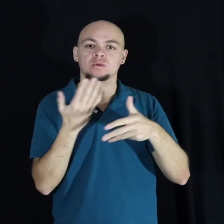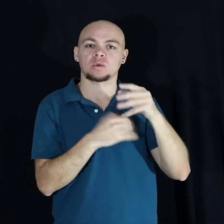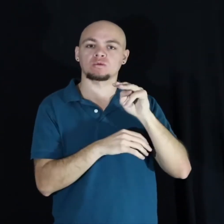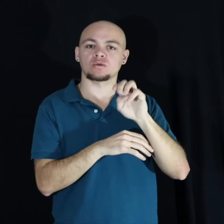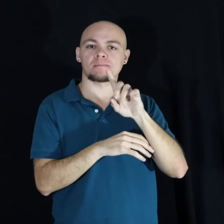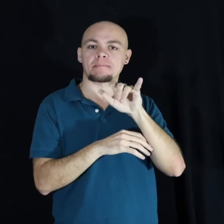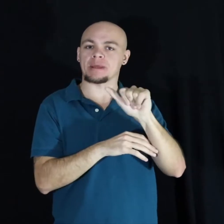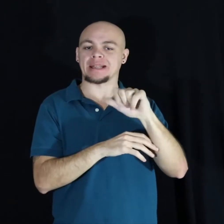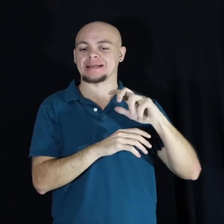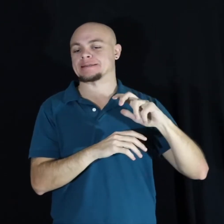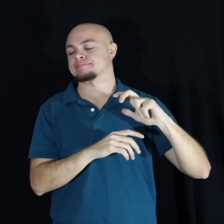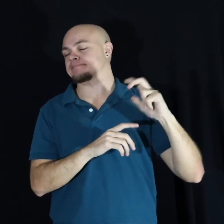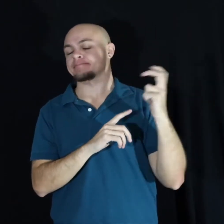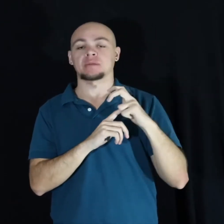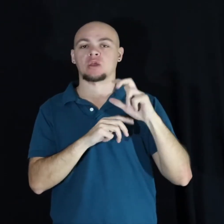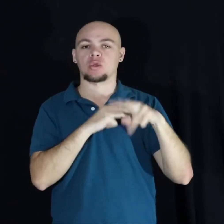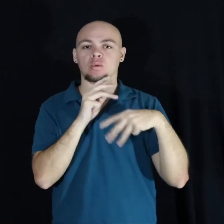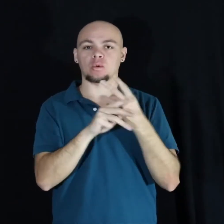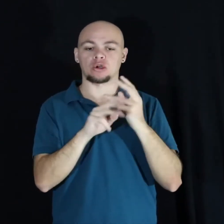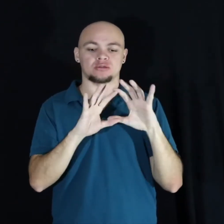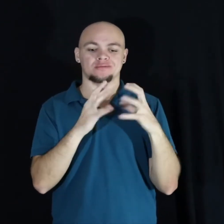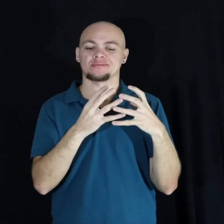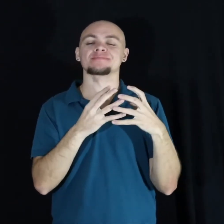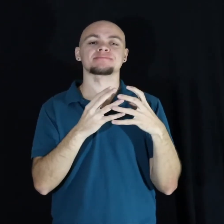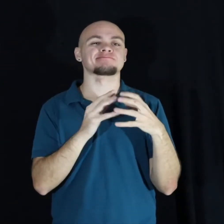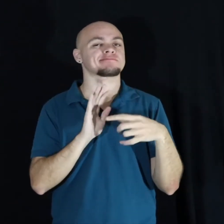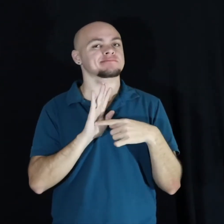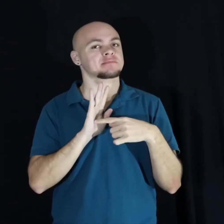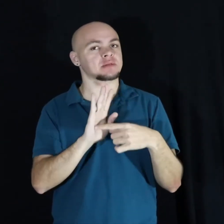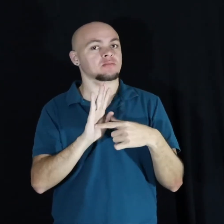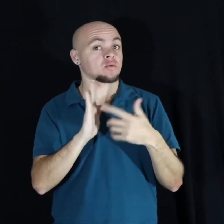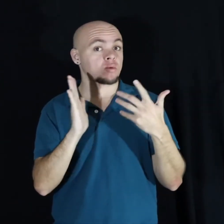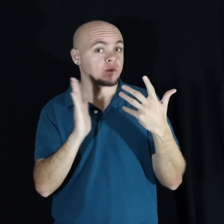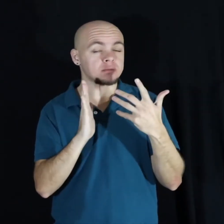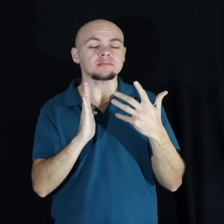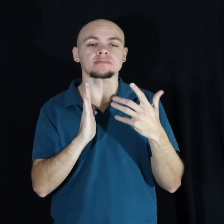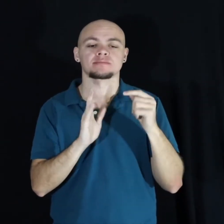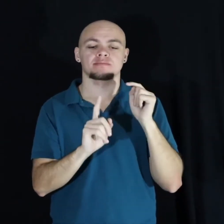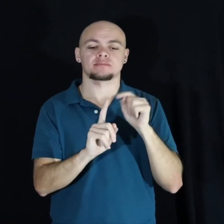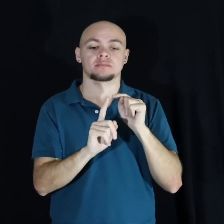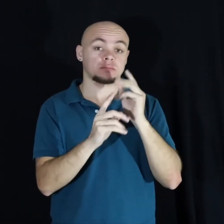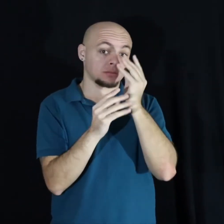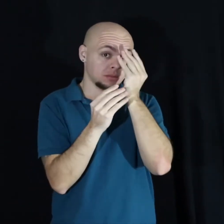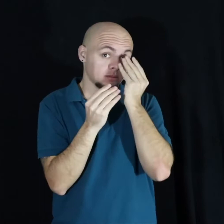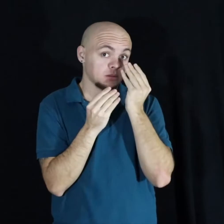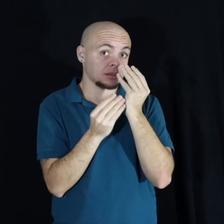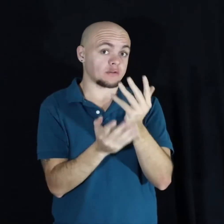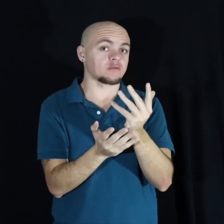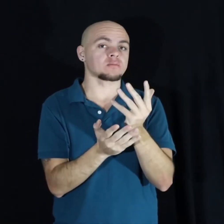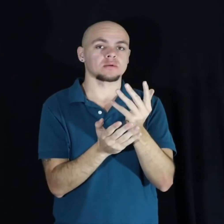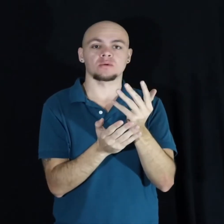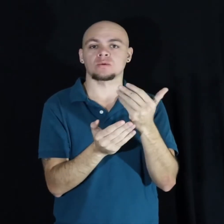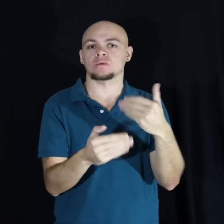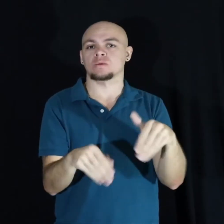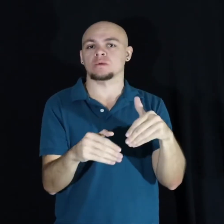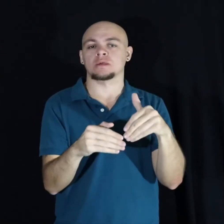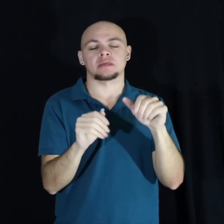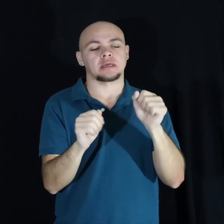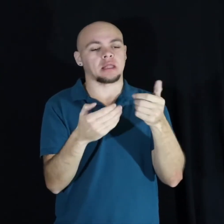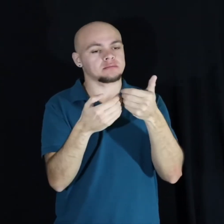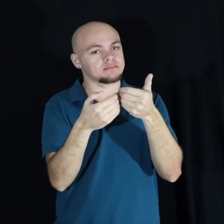of the world, is a prime example of how this information can be so